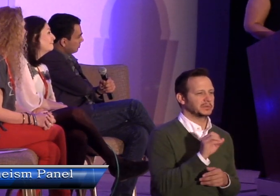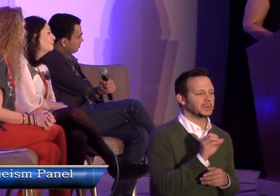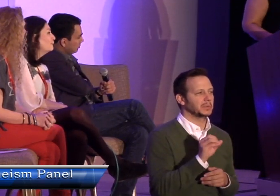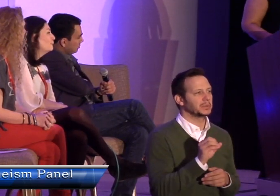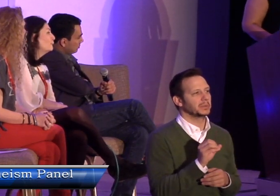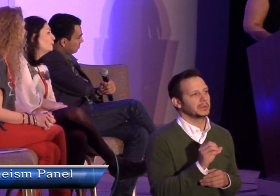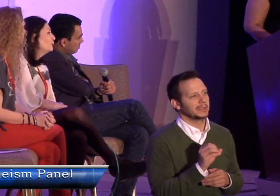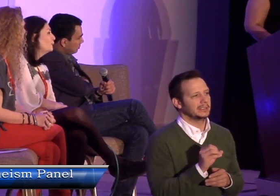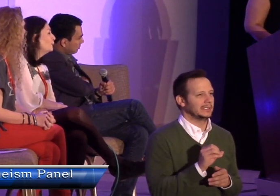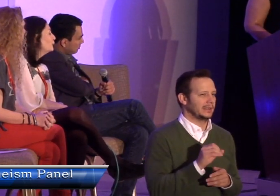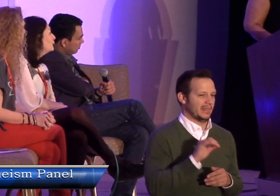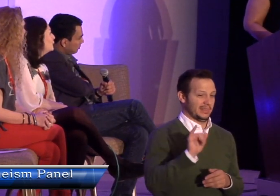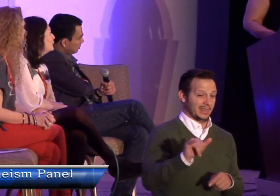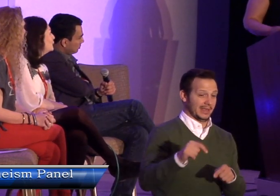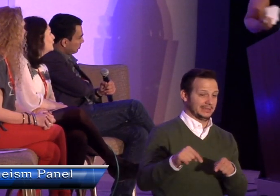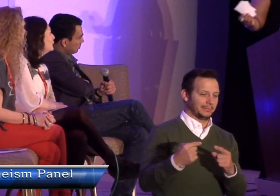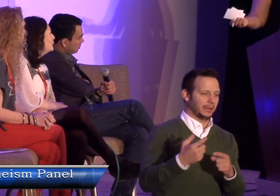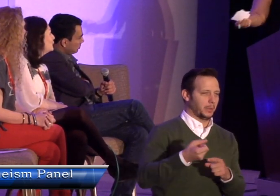So